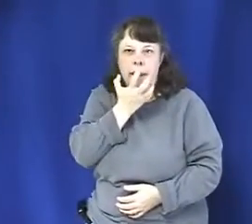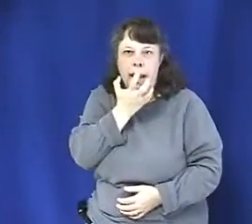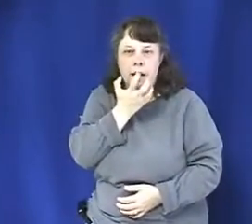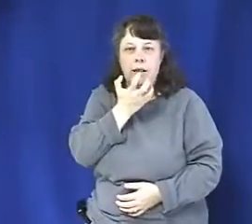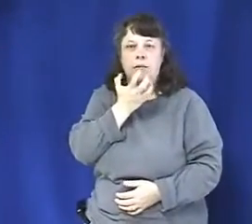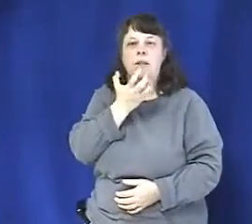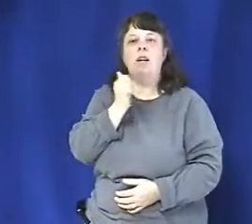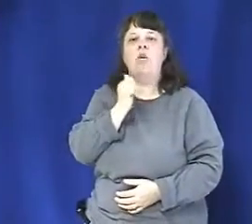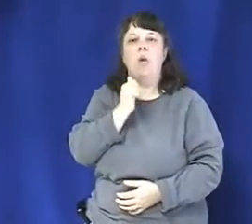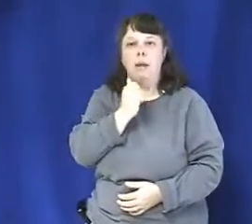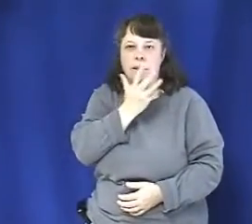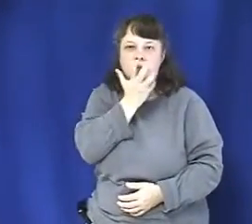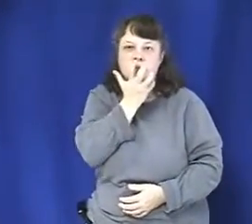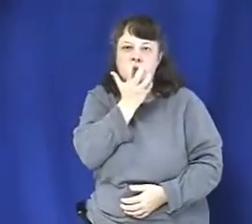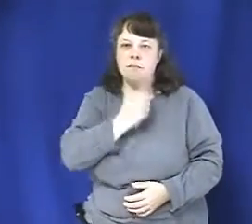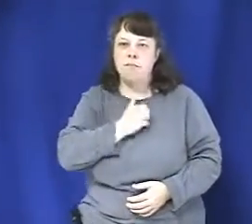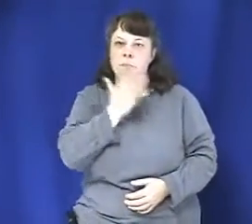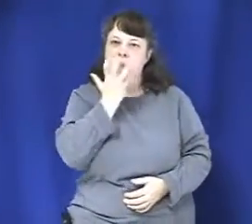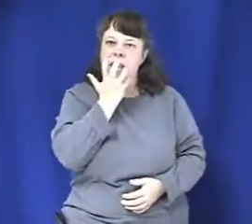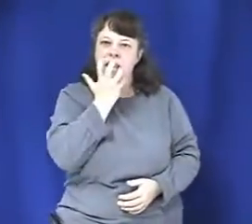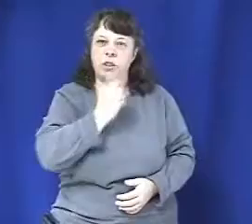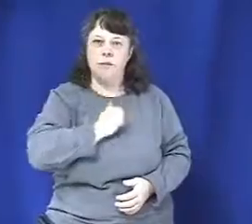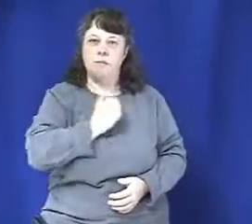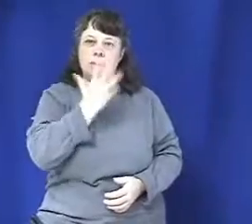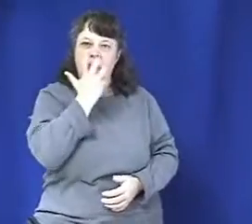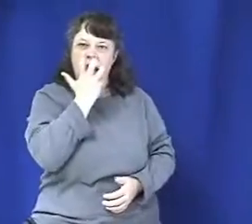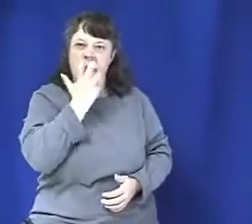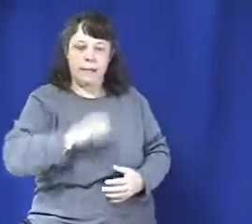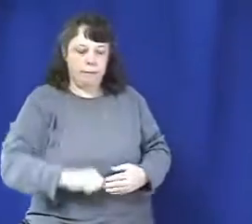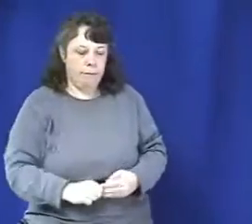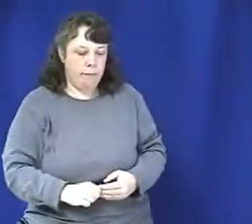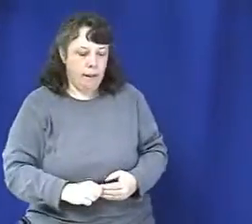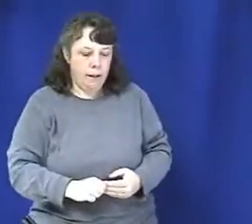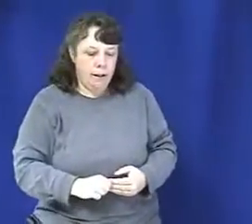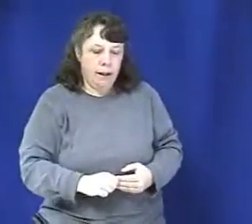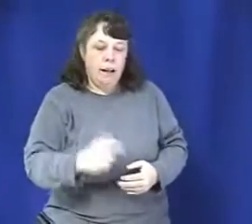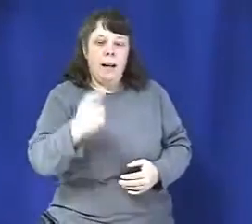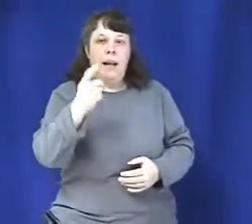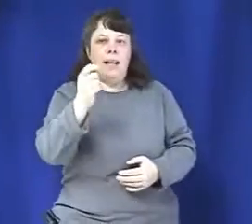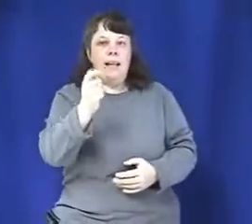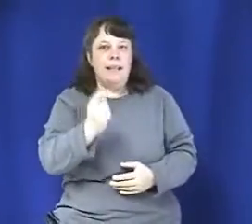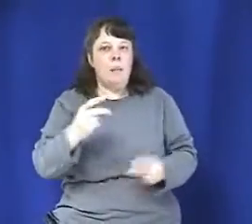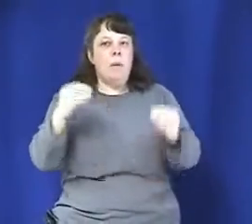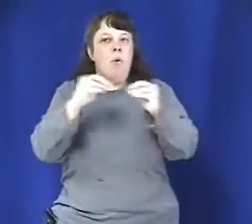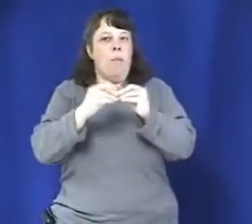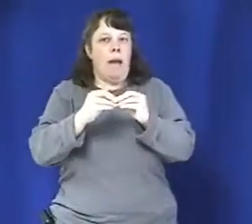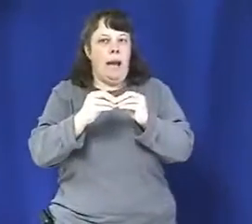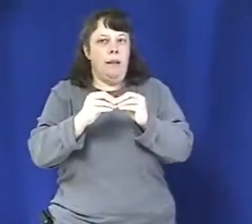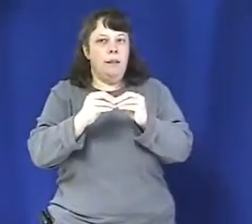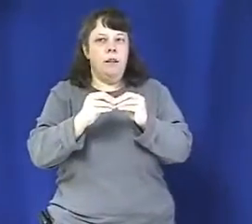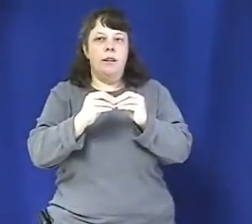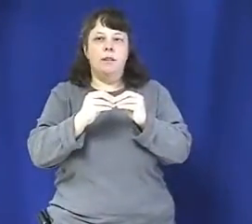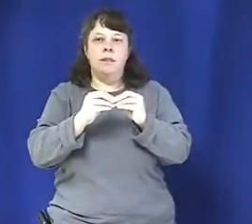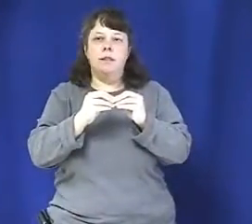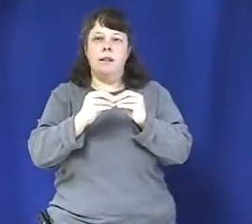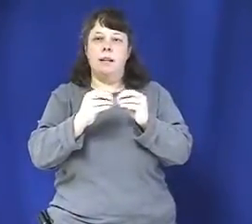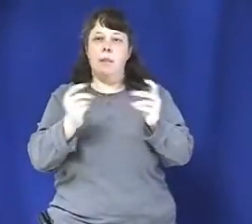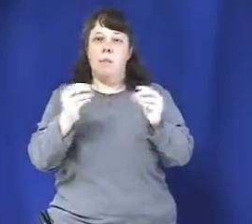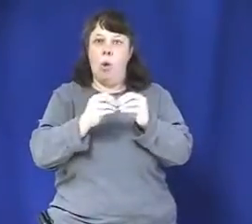mad, annoyed, peeved, cranky. A little bit more mad, a little bit